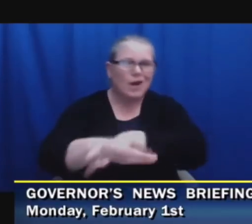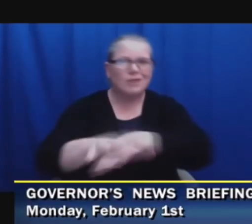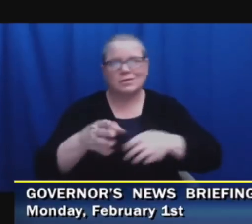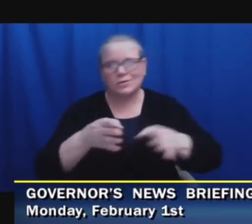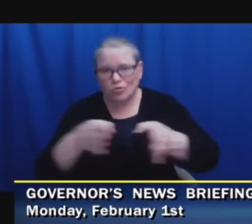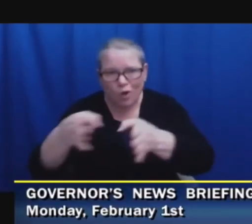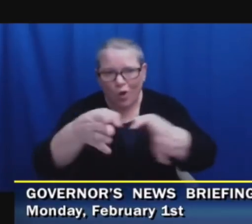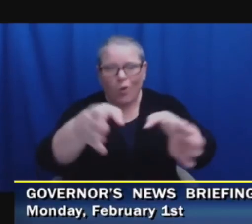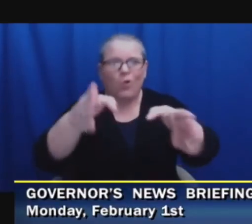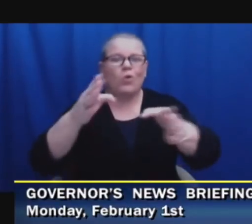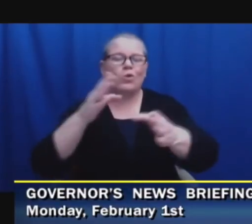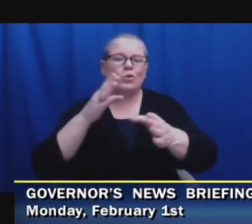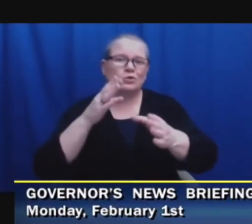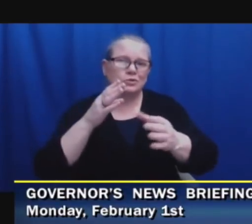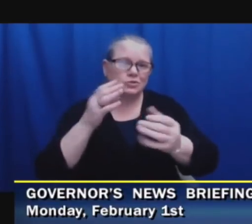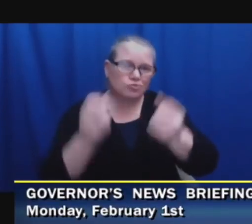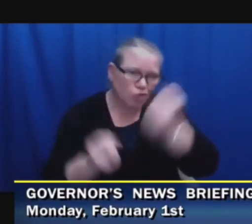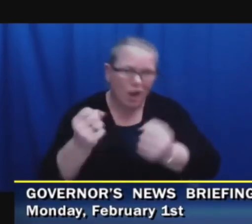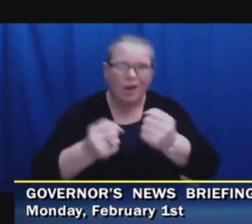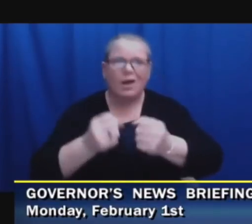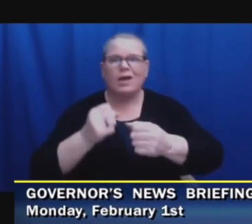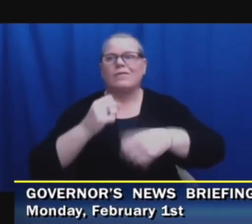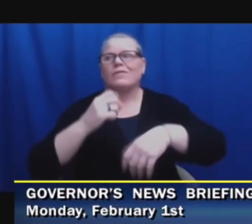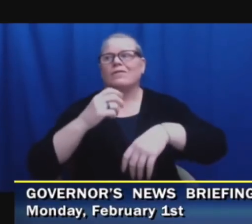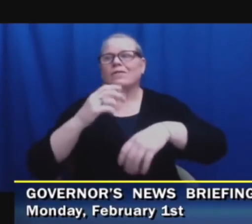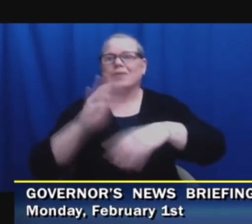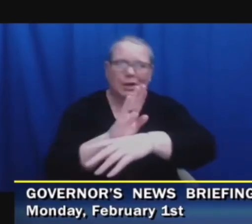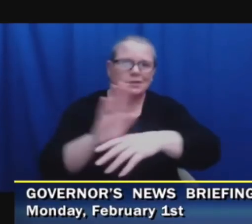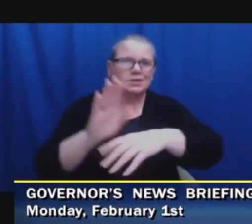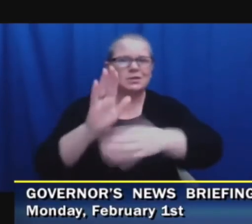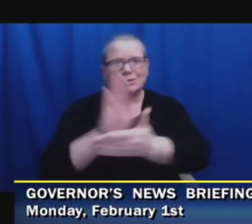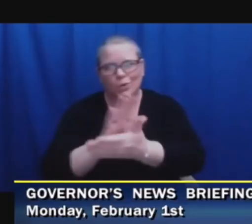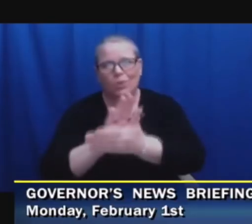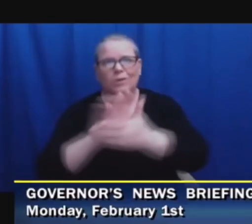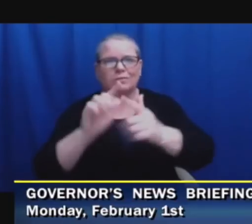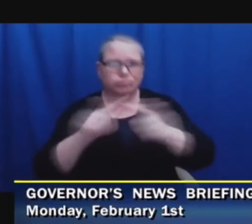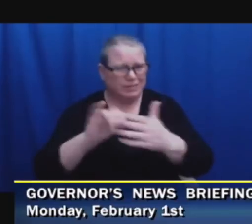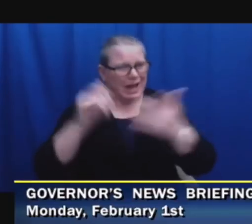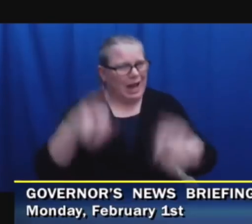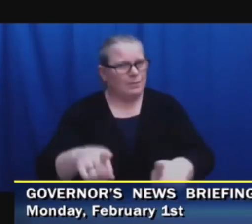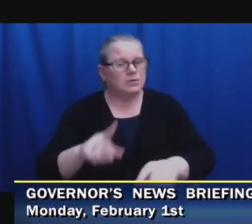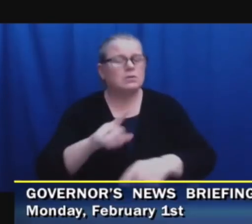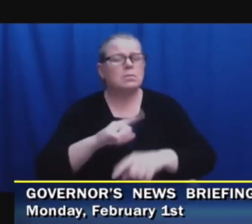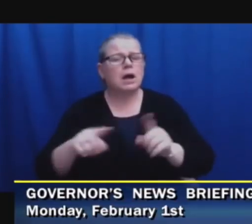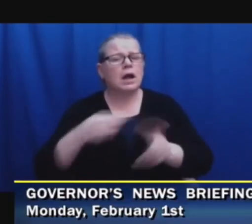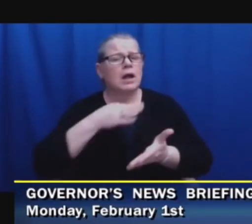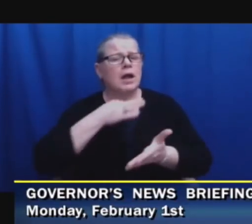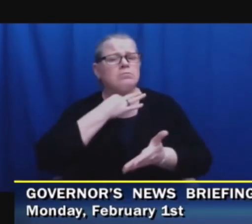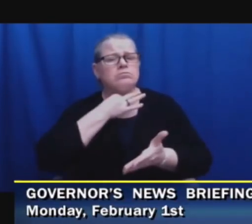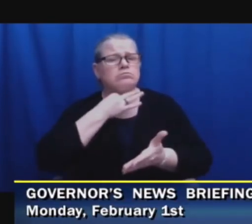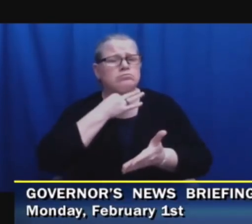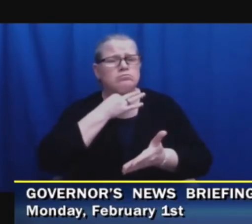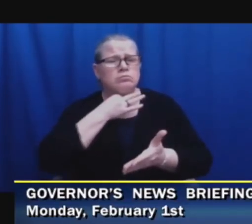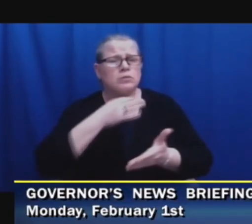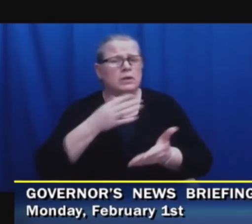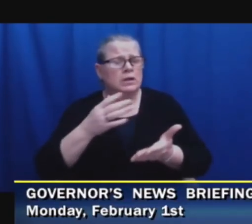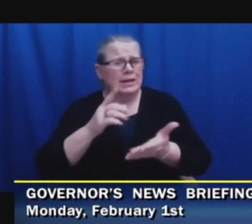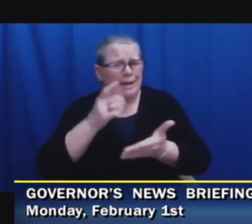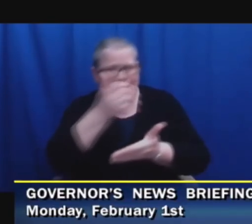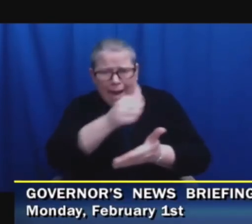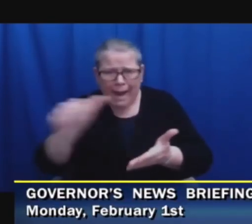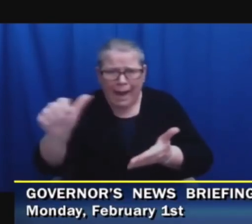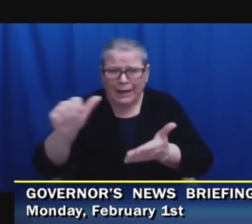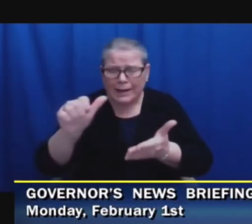and schools and all that sort of thing happens. But is there any kind of estimate? Is it like a butterfly effect here? Is there any kind of estimate